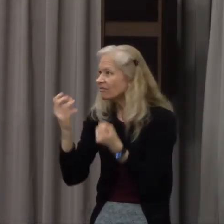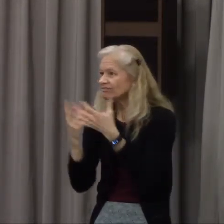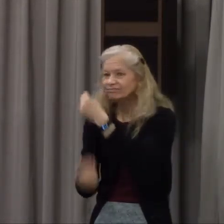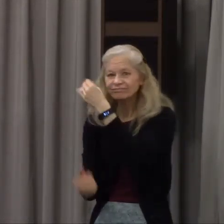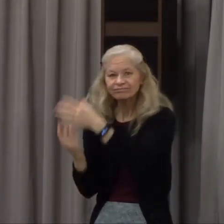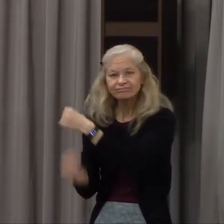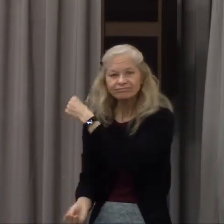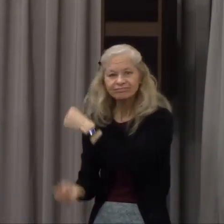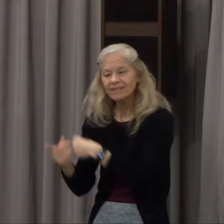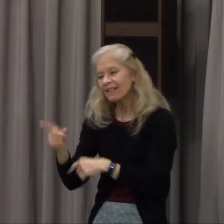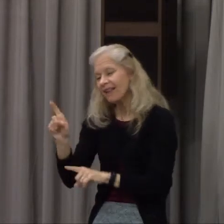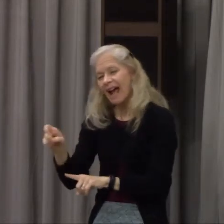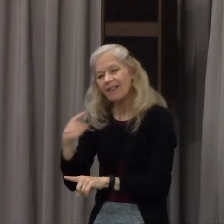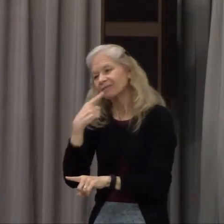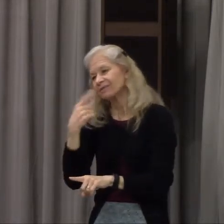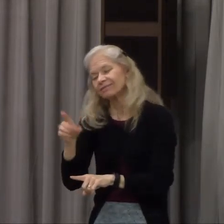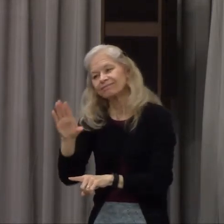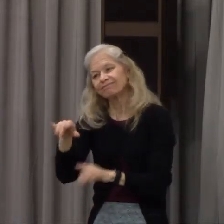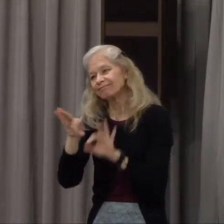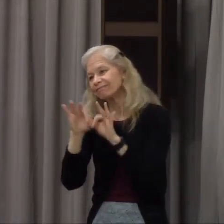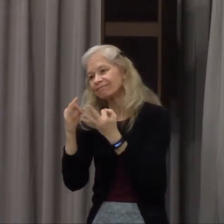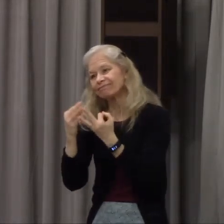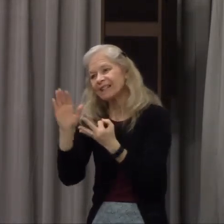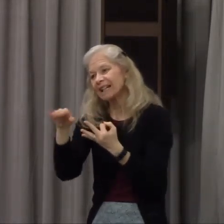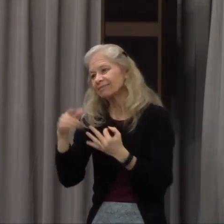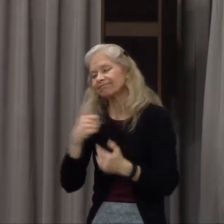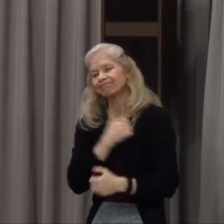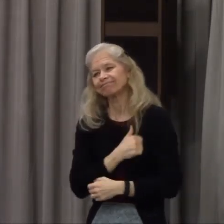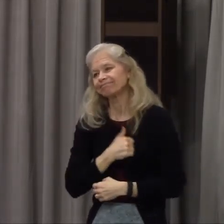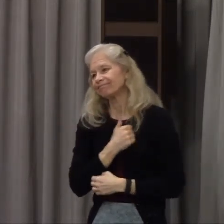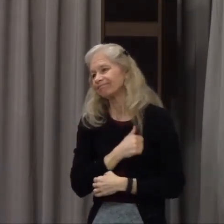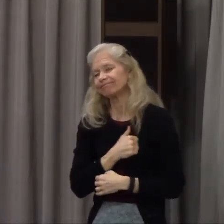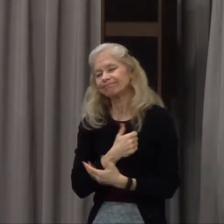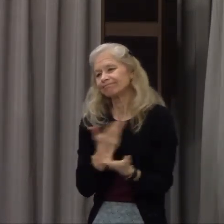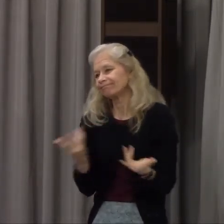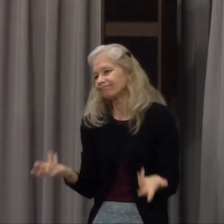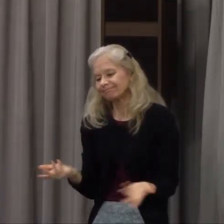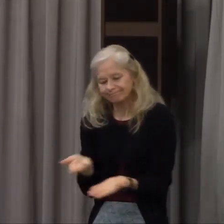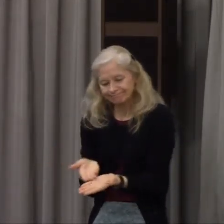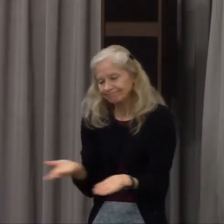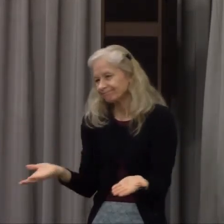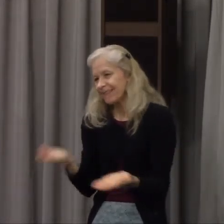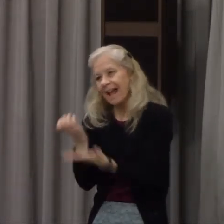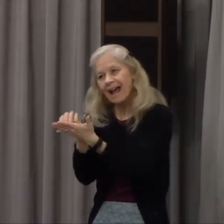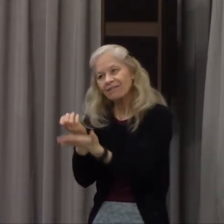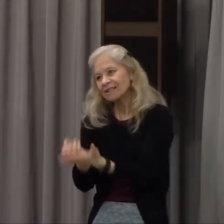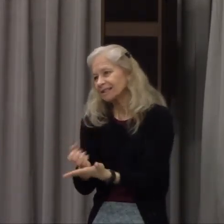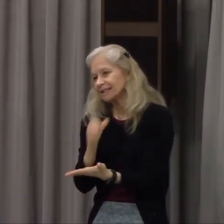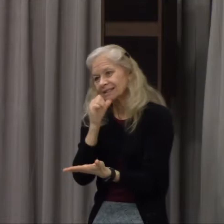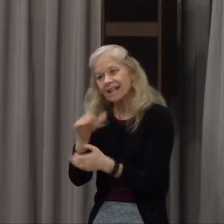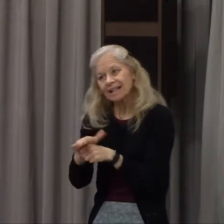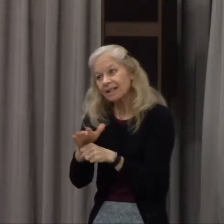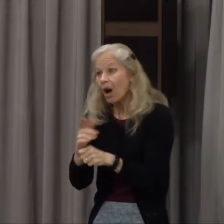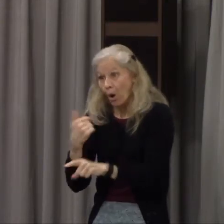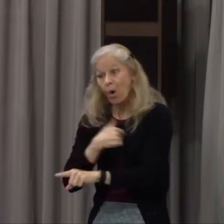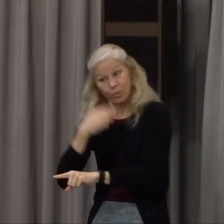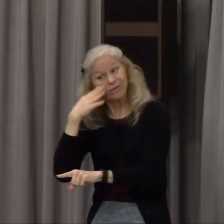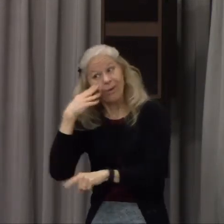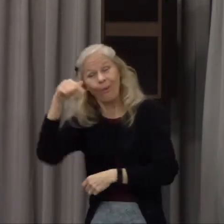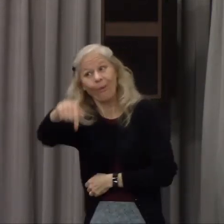family, we couldn't convince attorneys to take it to court, there's not enough there. And the person goes off. Folks, that's not